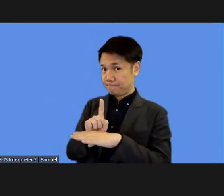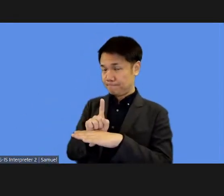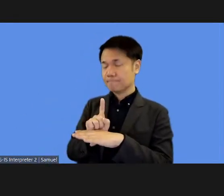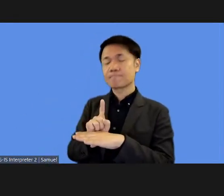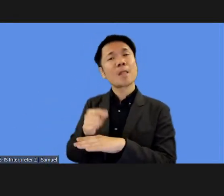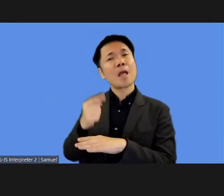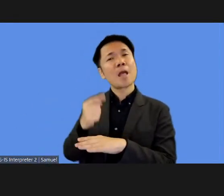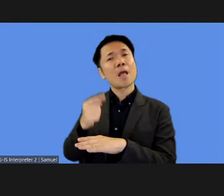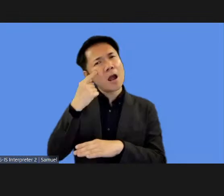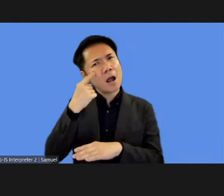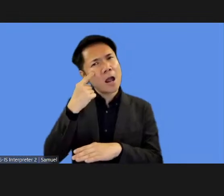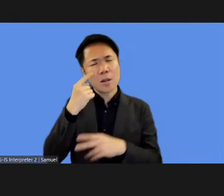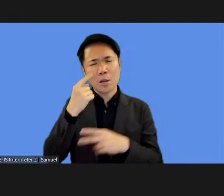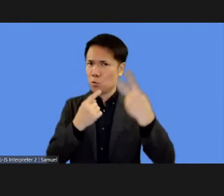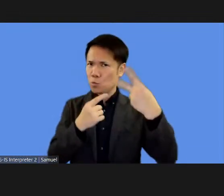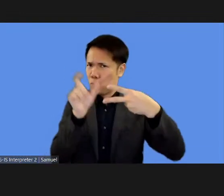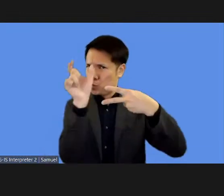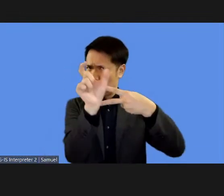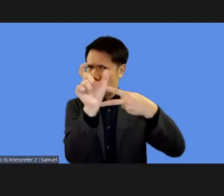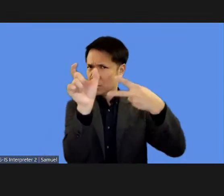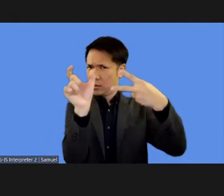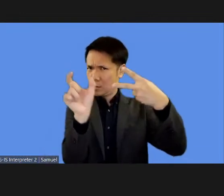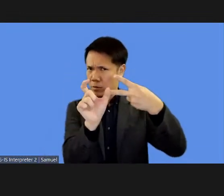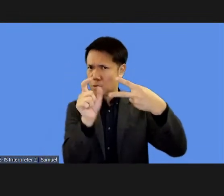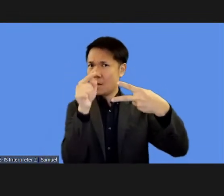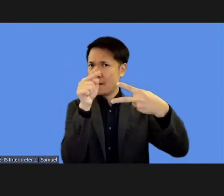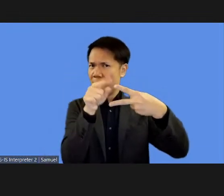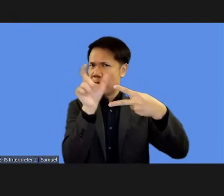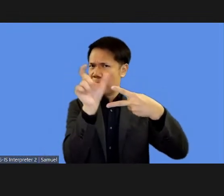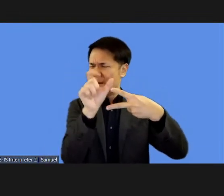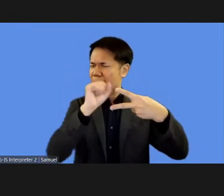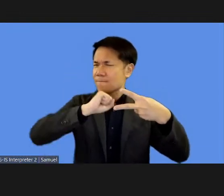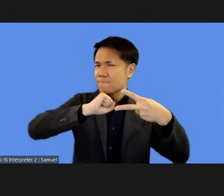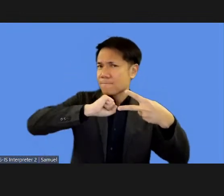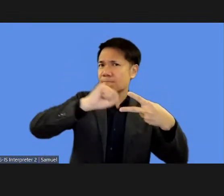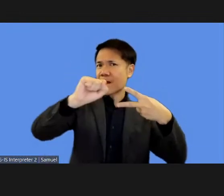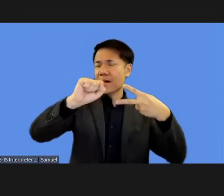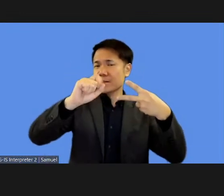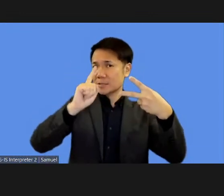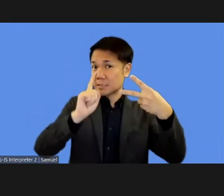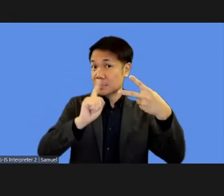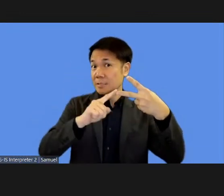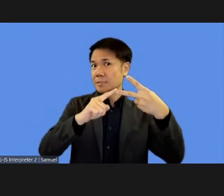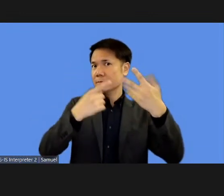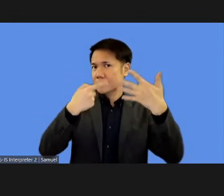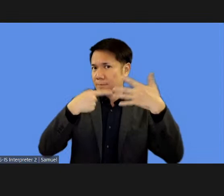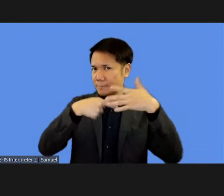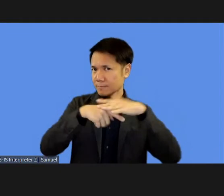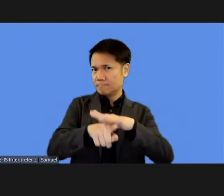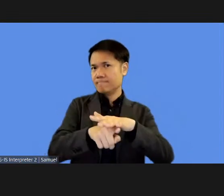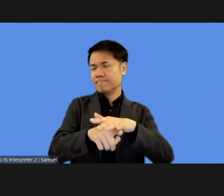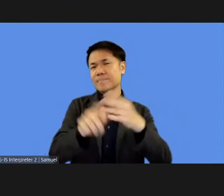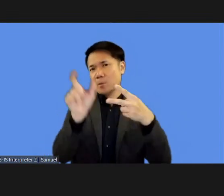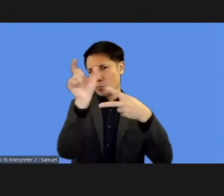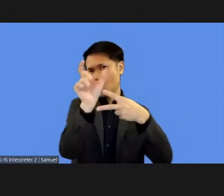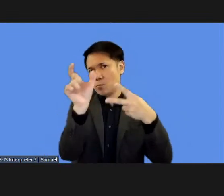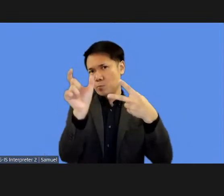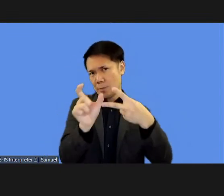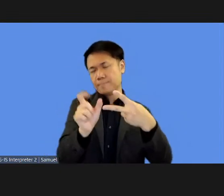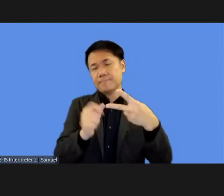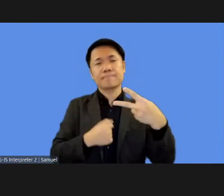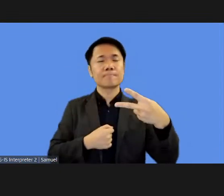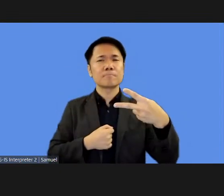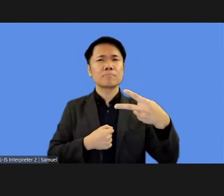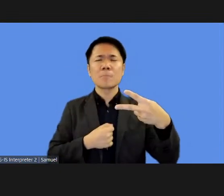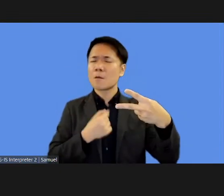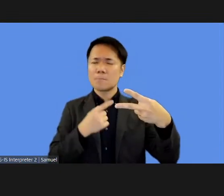two operative words are accelerating in an integrated manner. But so far, I haven't captured